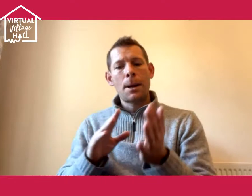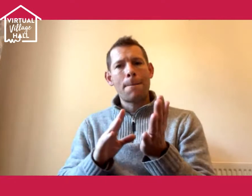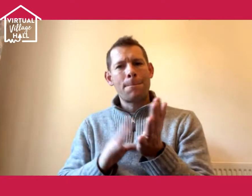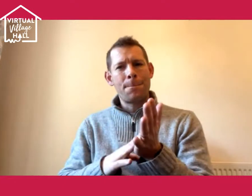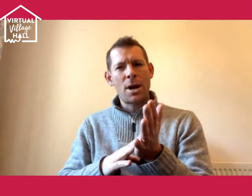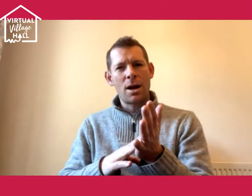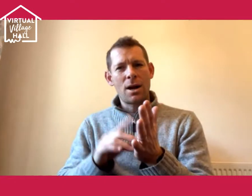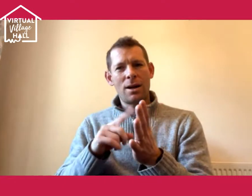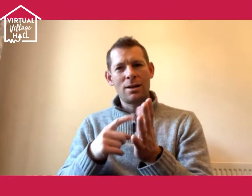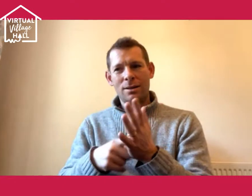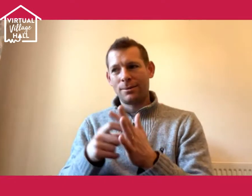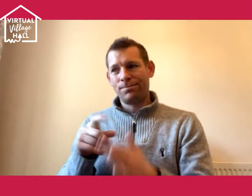And Mark,